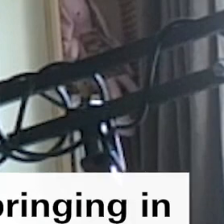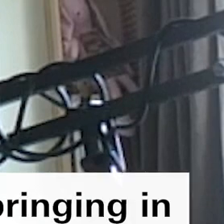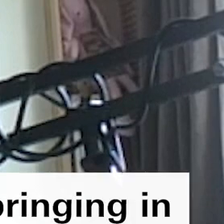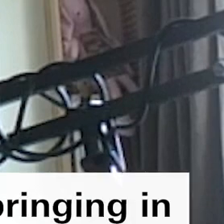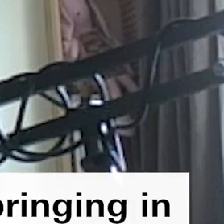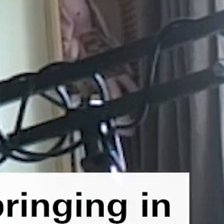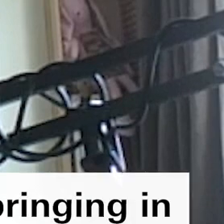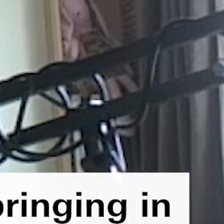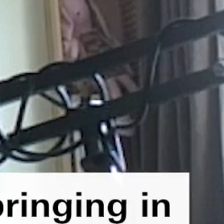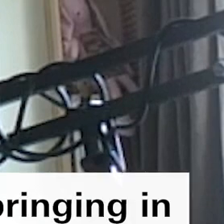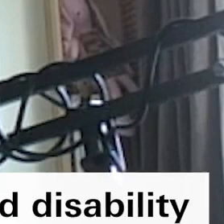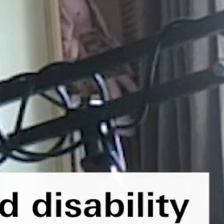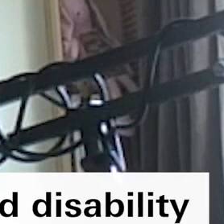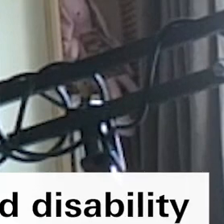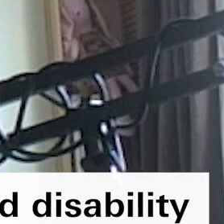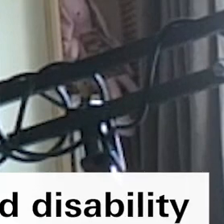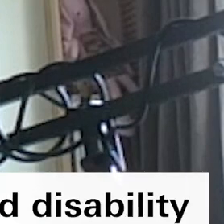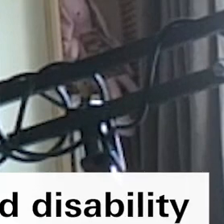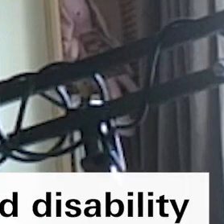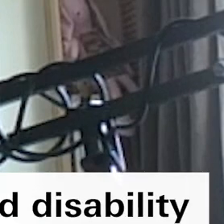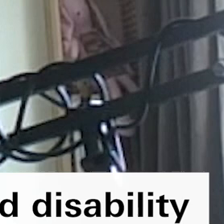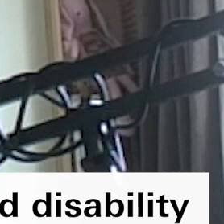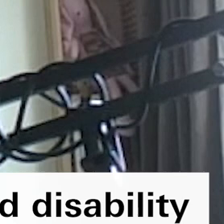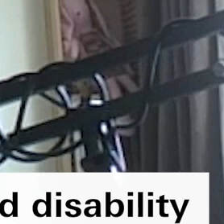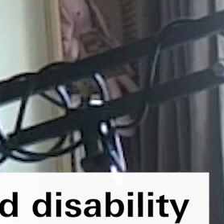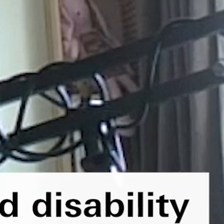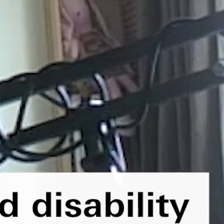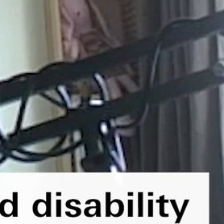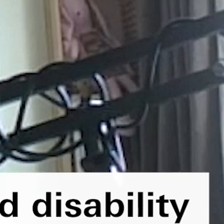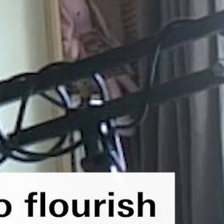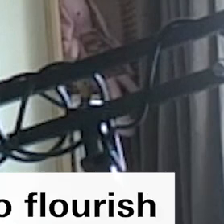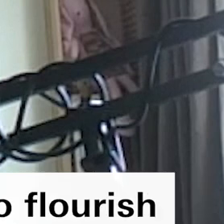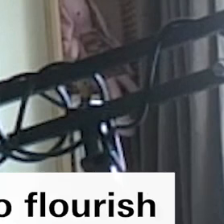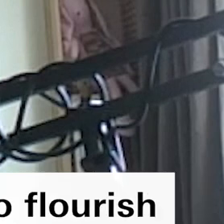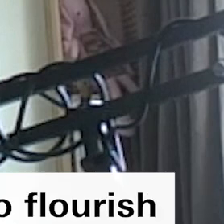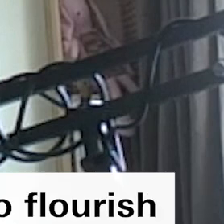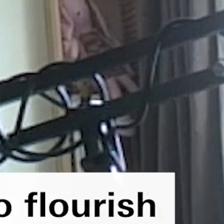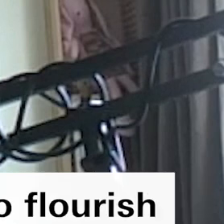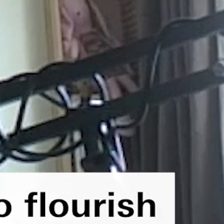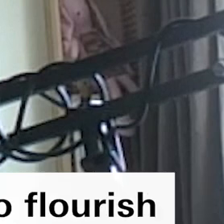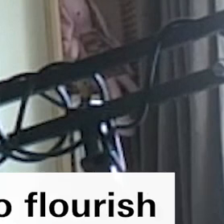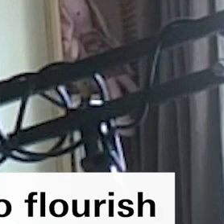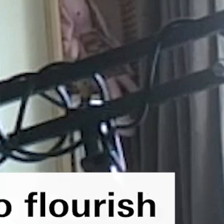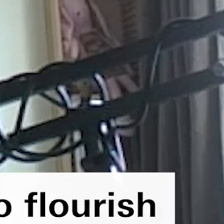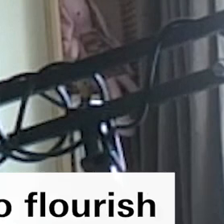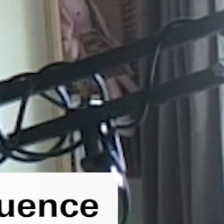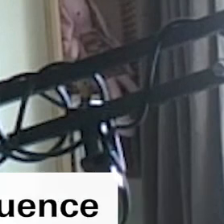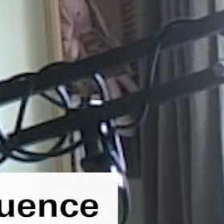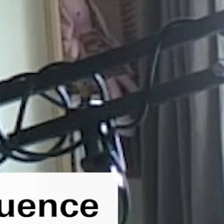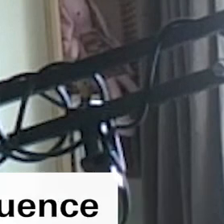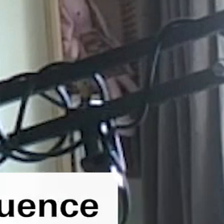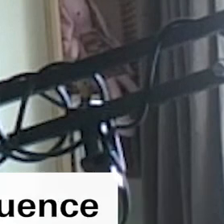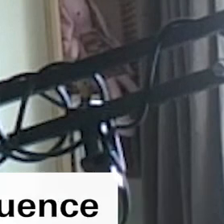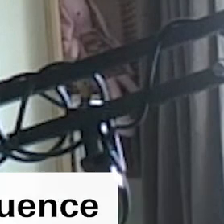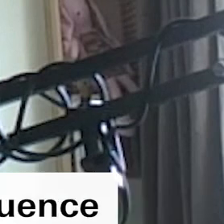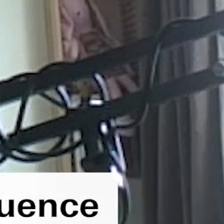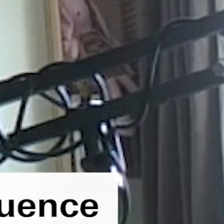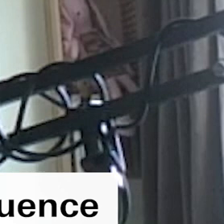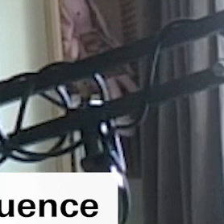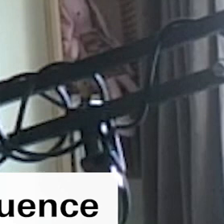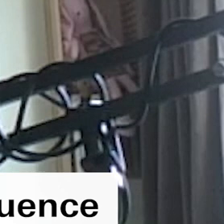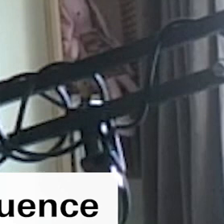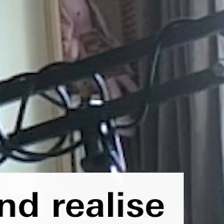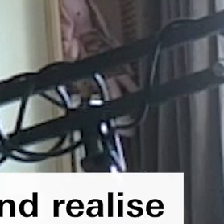whether that's those who are bringing in the intersections of sexuality and disability. It's about allowing all voices to flourish and how all voices